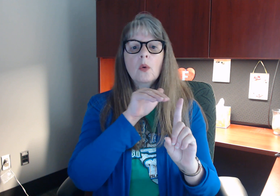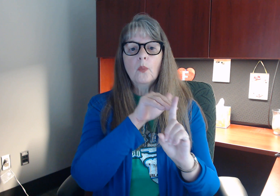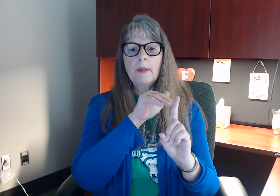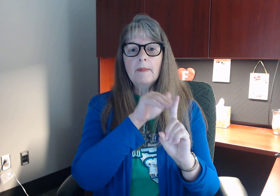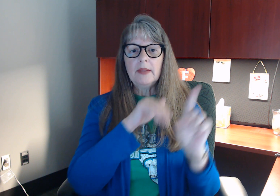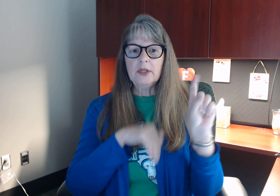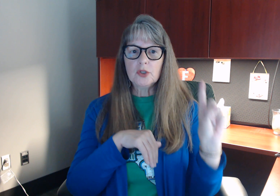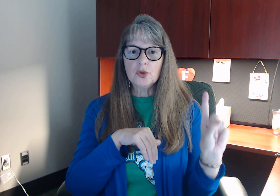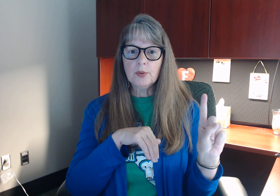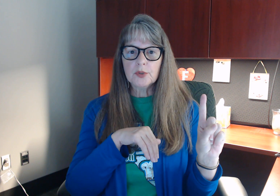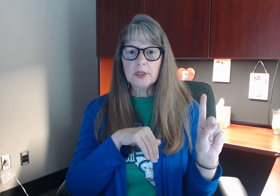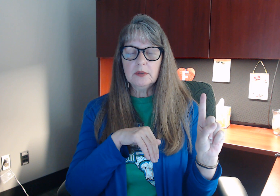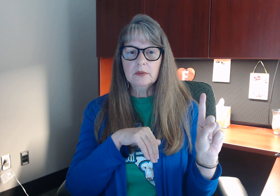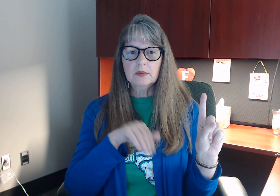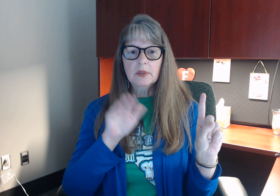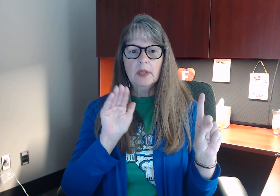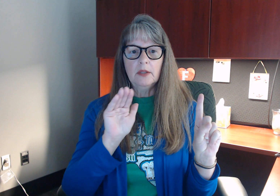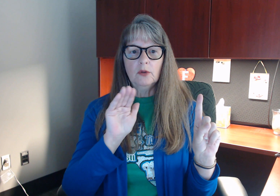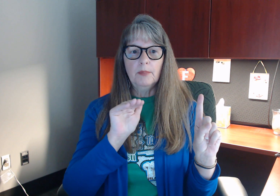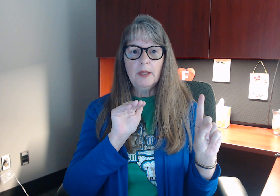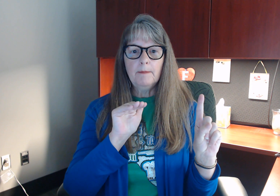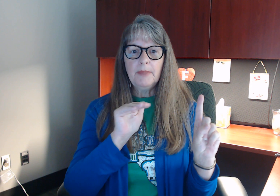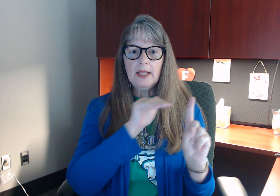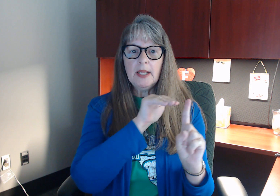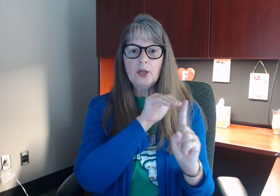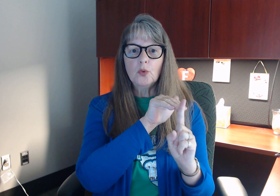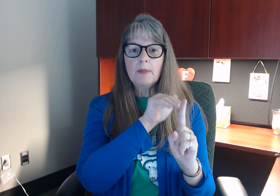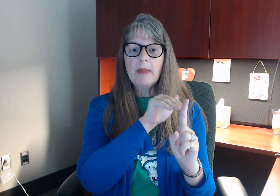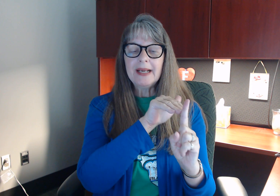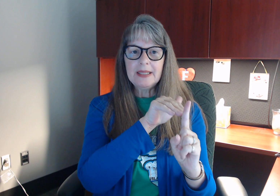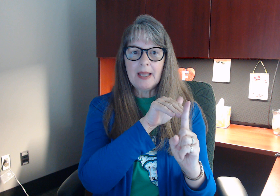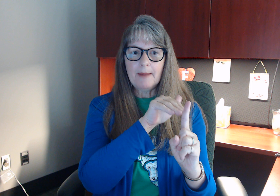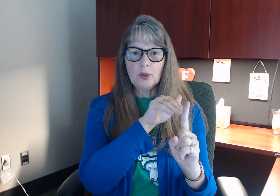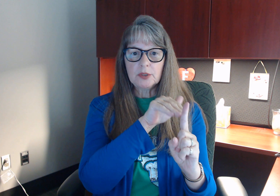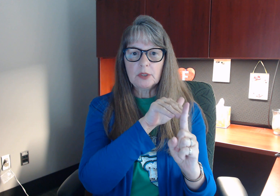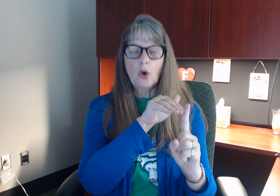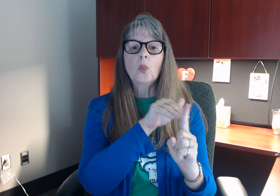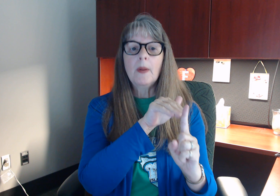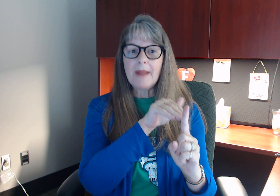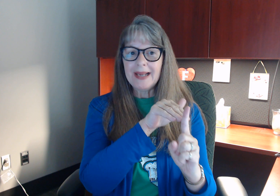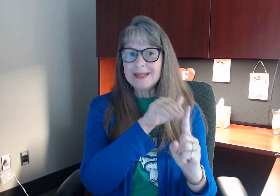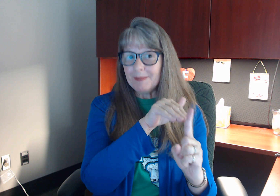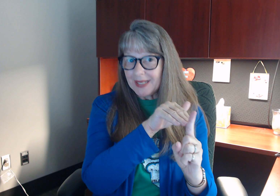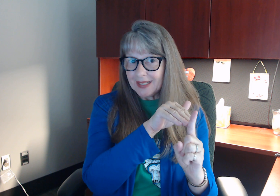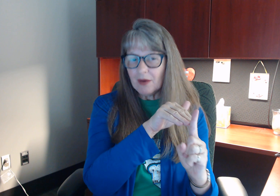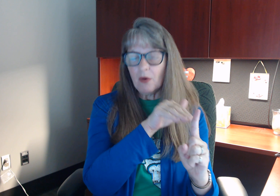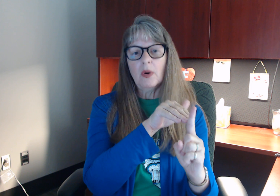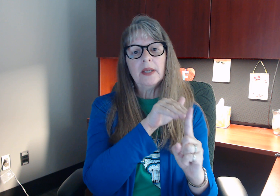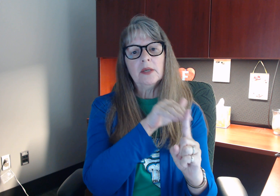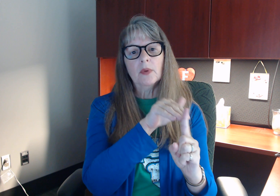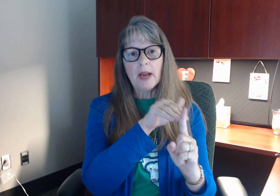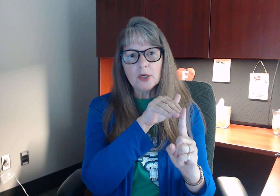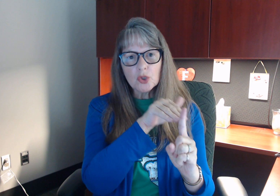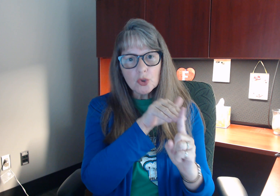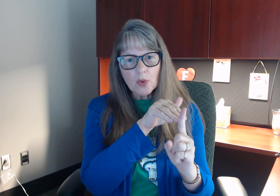Remind. This is your person. And your bent B, and you're reminding that person. Oh, remind me, or I need to remind you. I need to